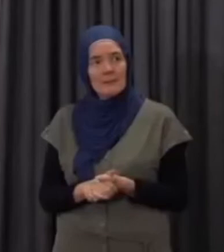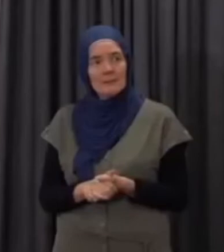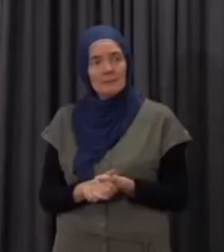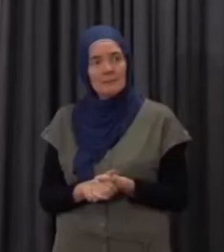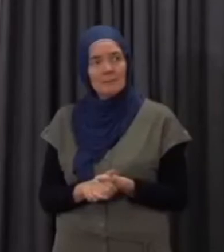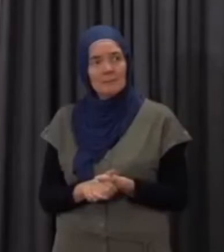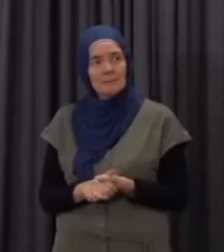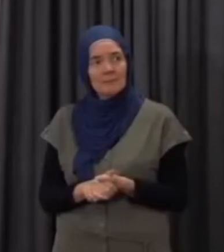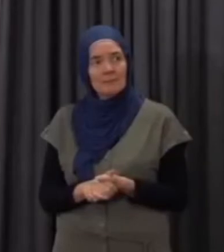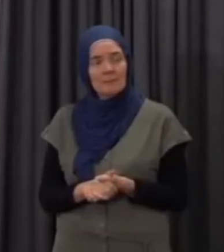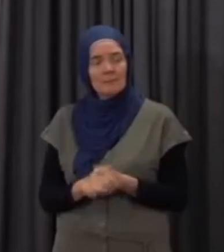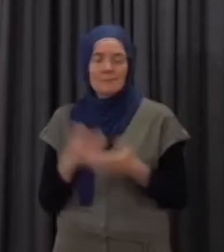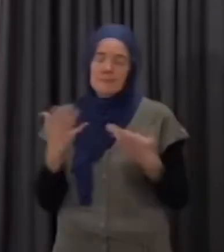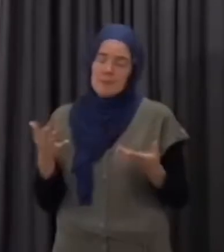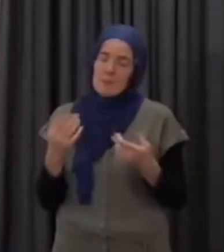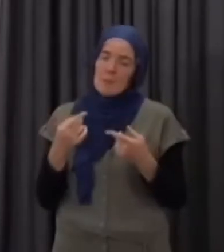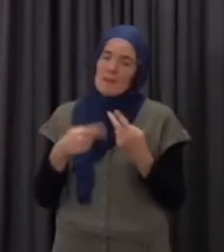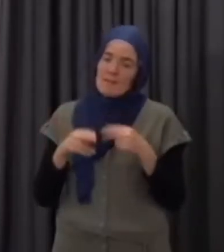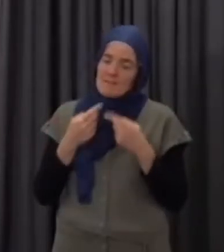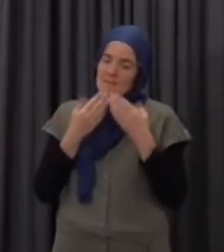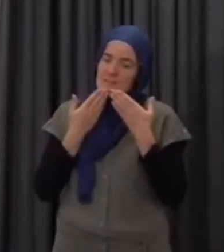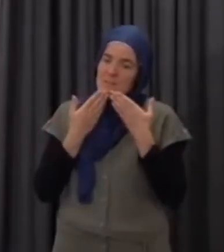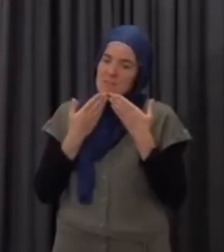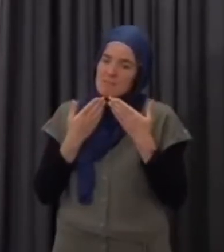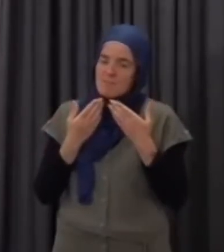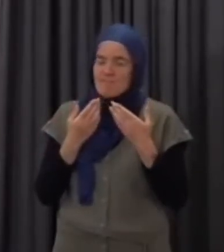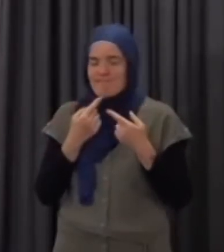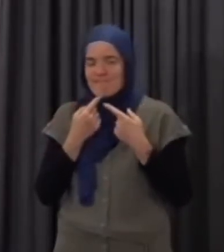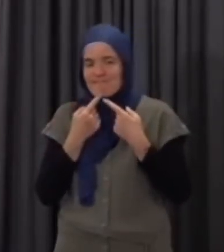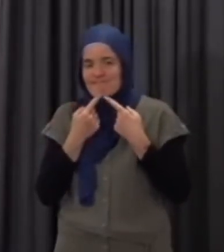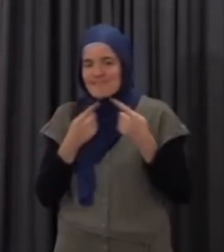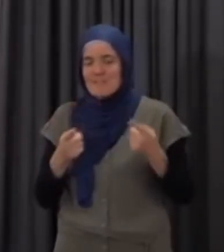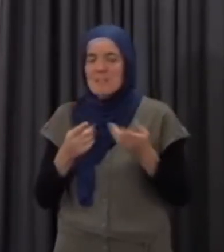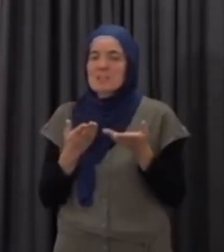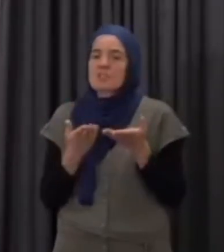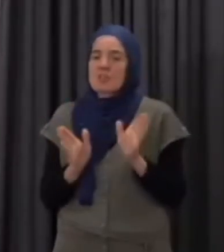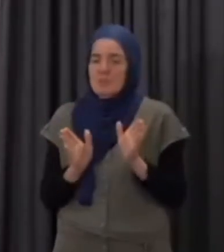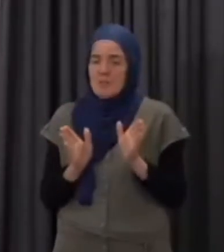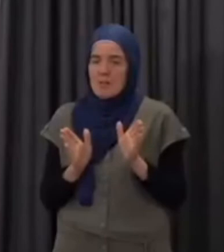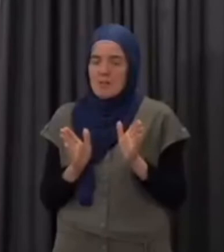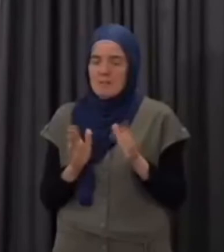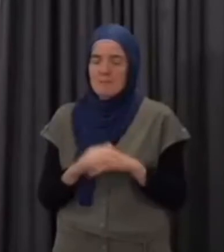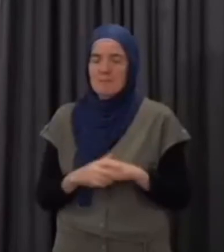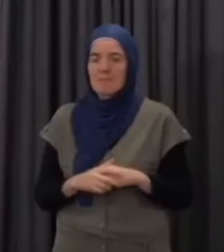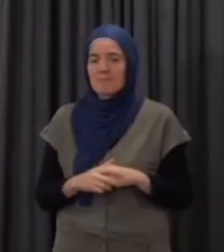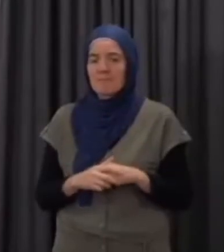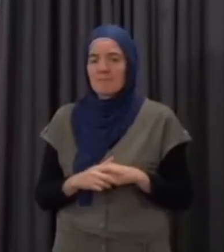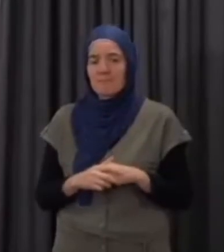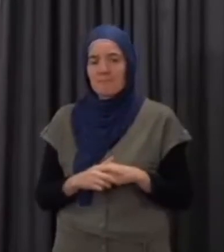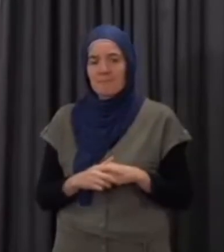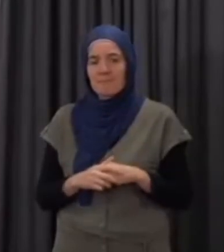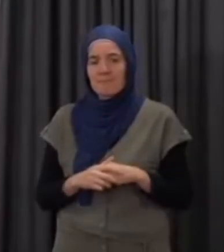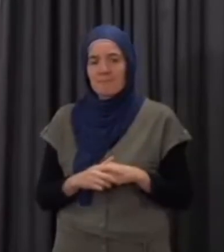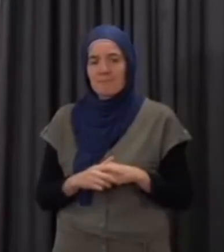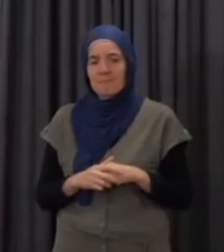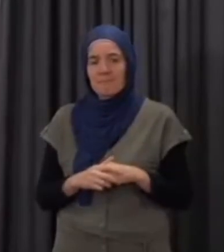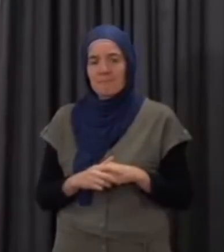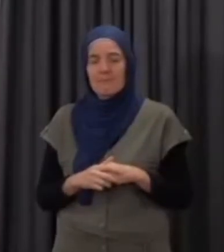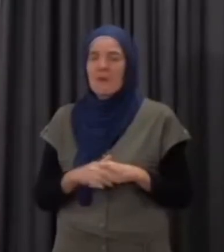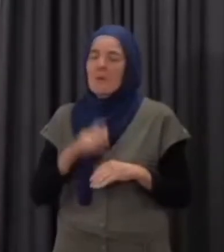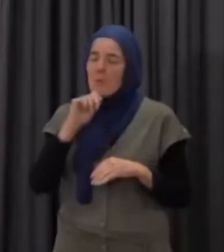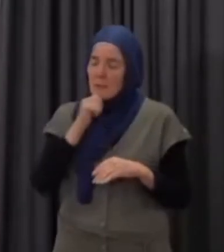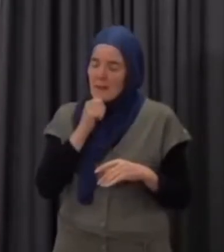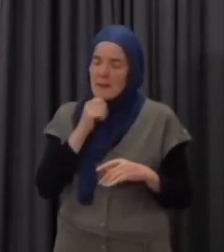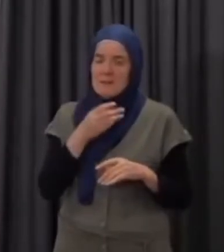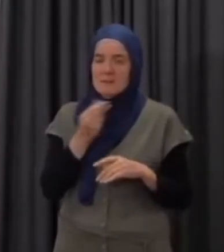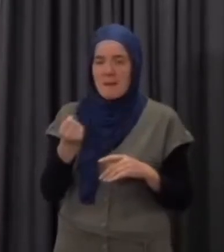So if you'll allow me to speak generally rather than perhaps specifically, I think it's still clear to us that we're still going to see some variation